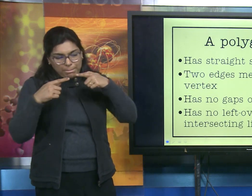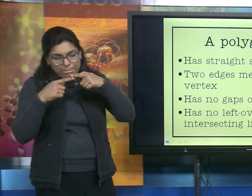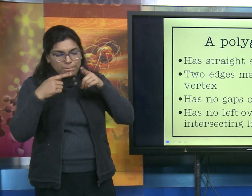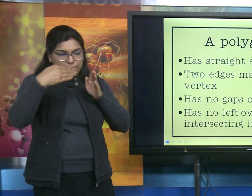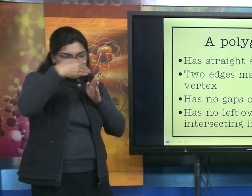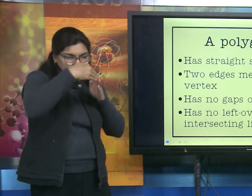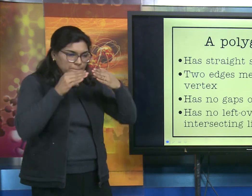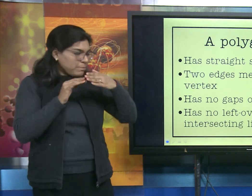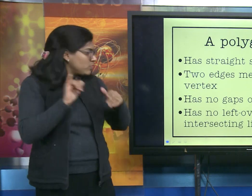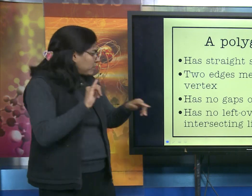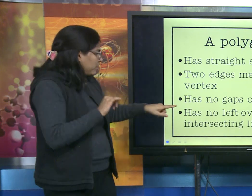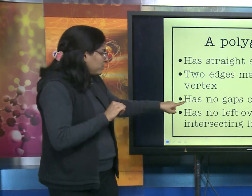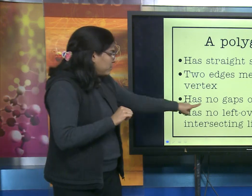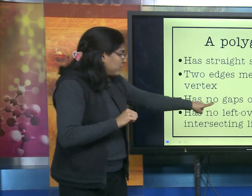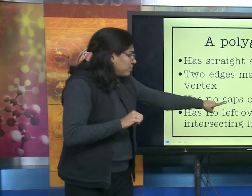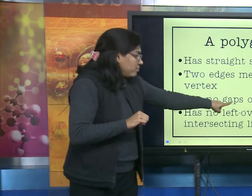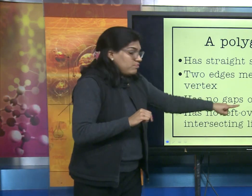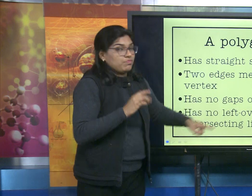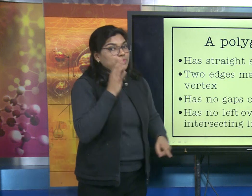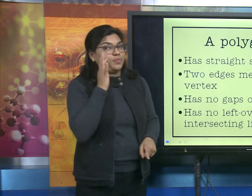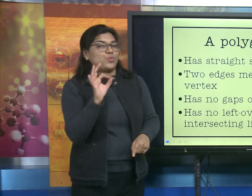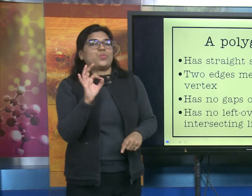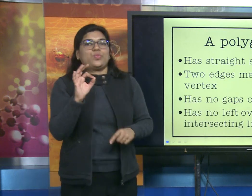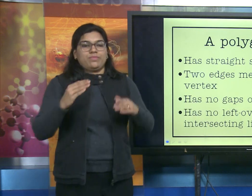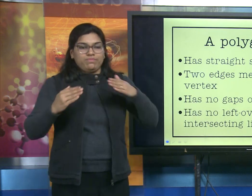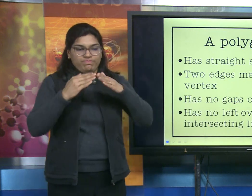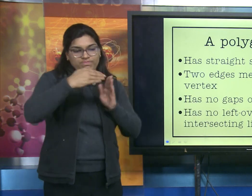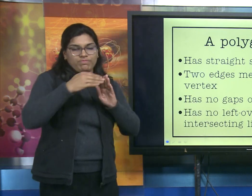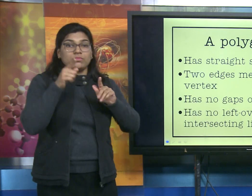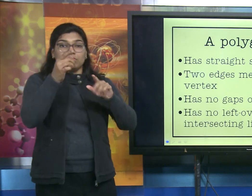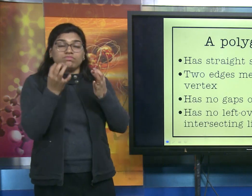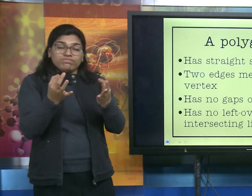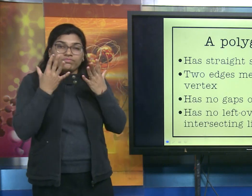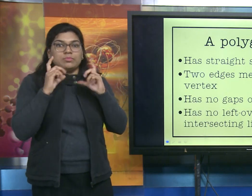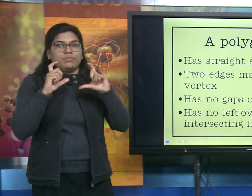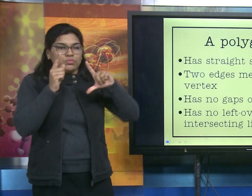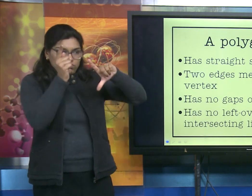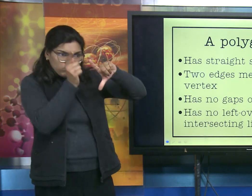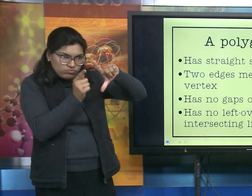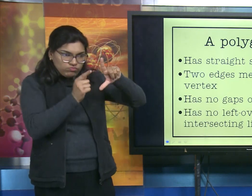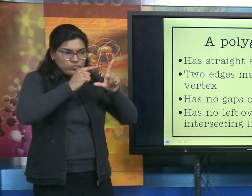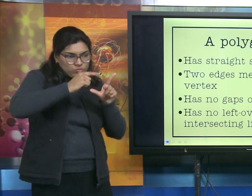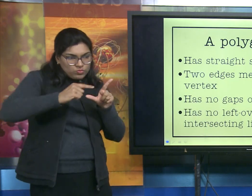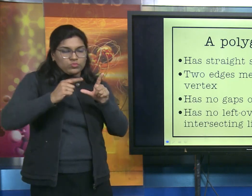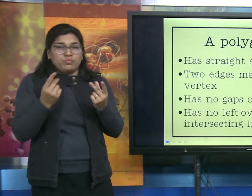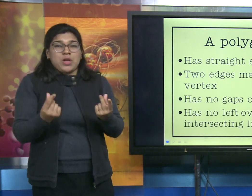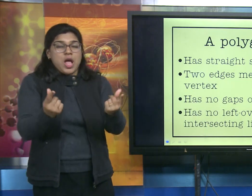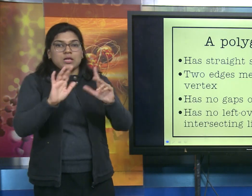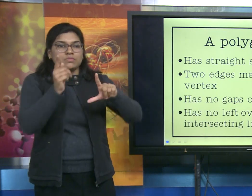So it has no gap, that is important, and also because of